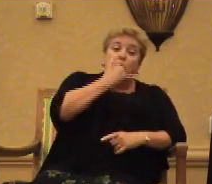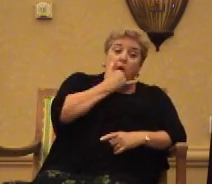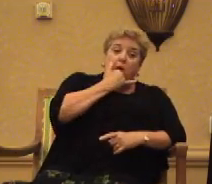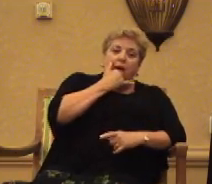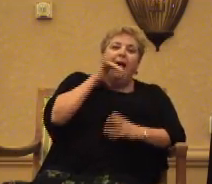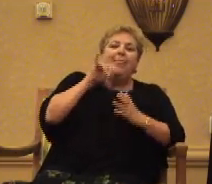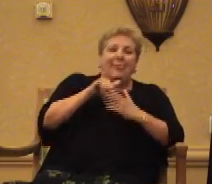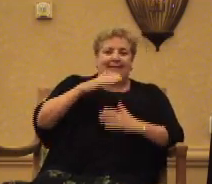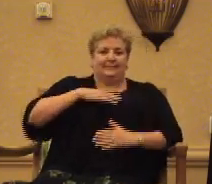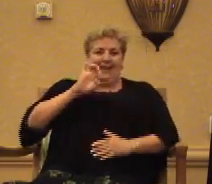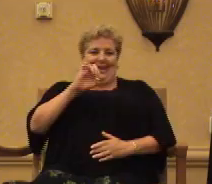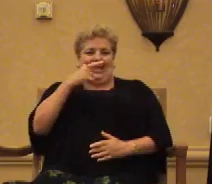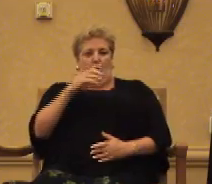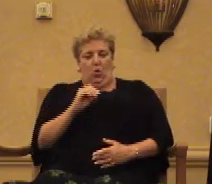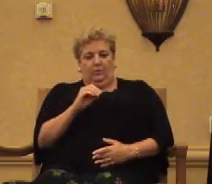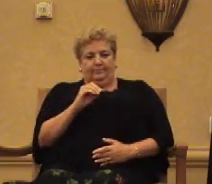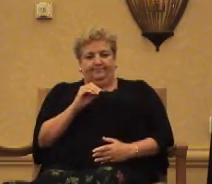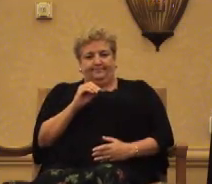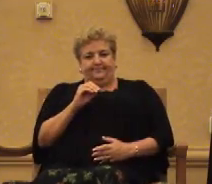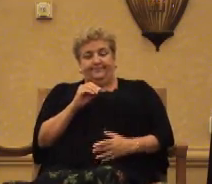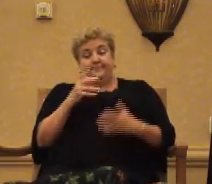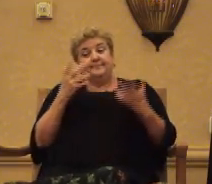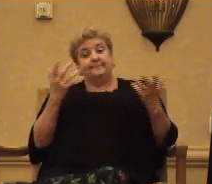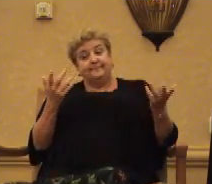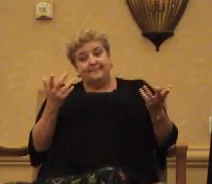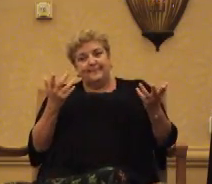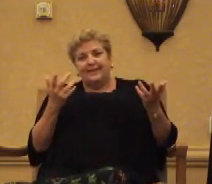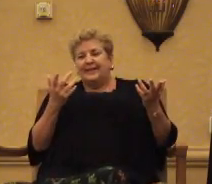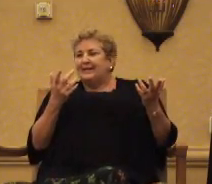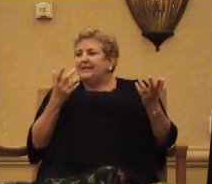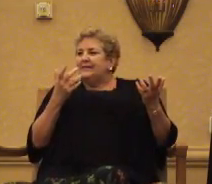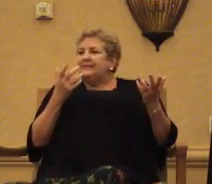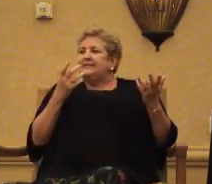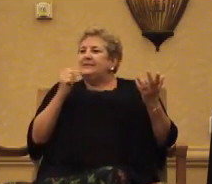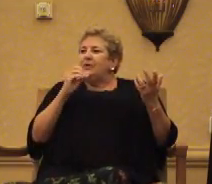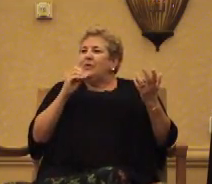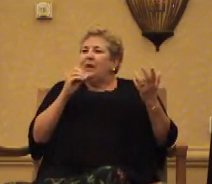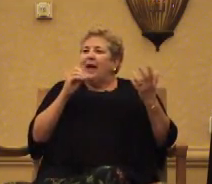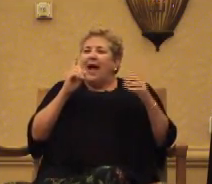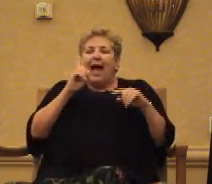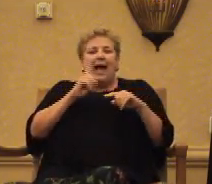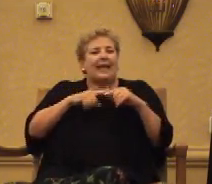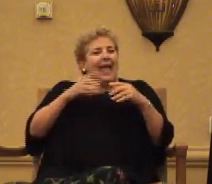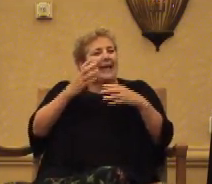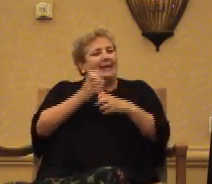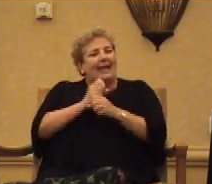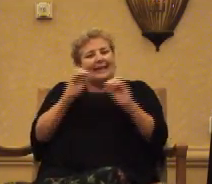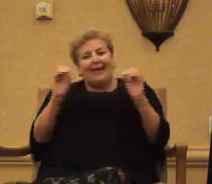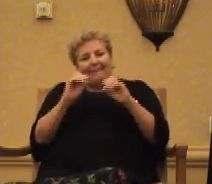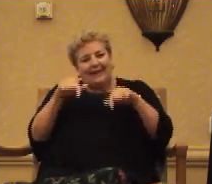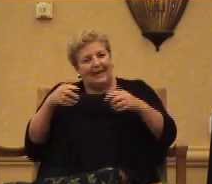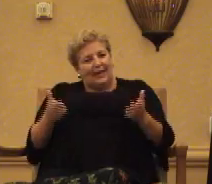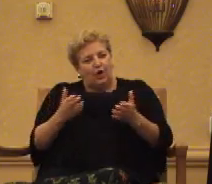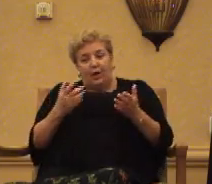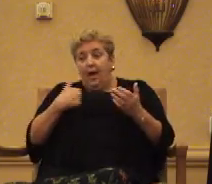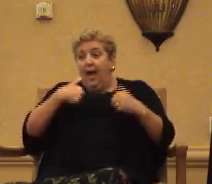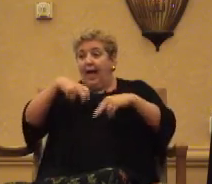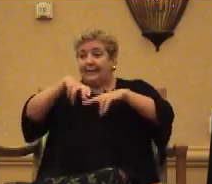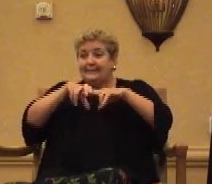And consequently, I can't get nothing here. Because I sit in the rooms, and the problem is I